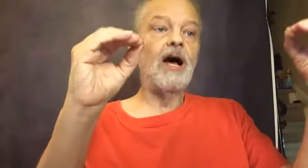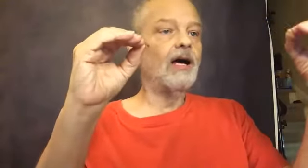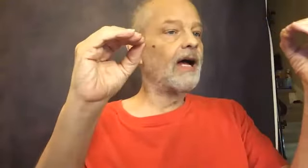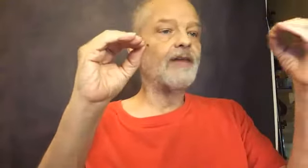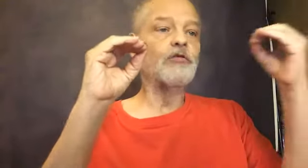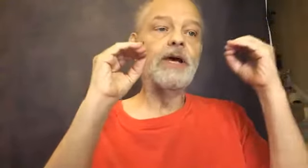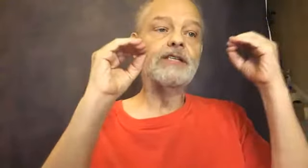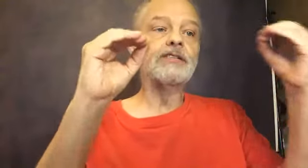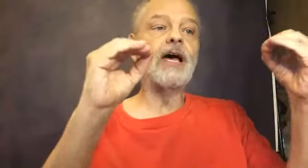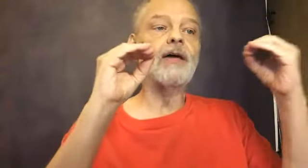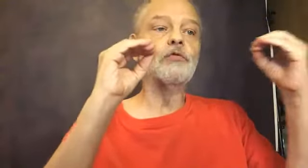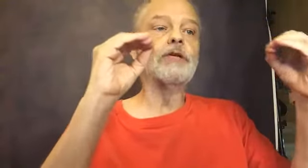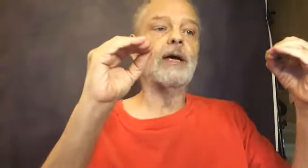I have no patience, I have no time.